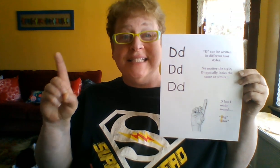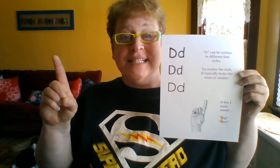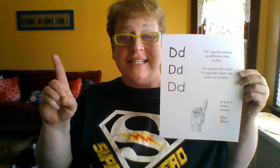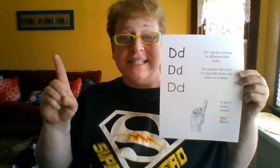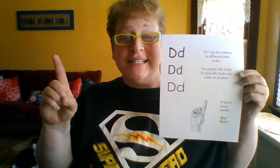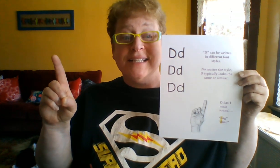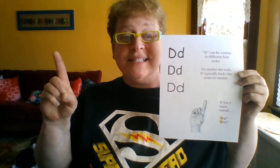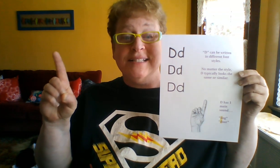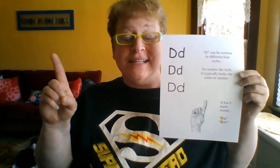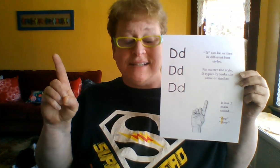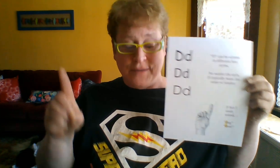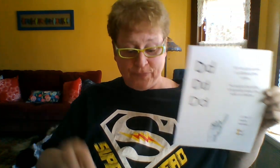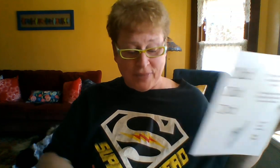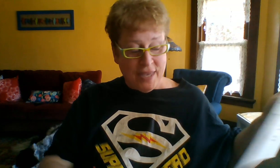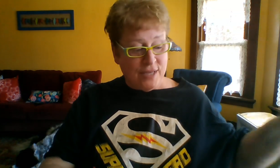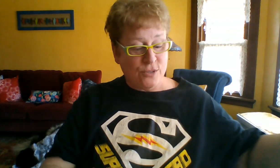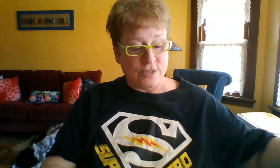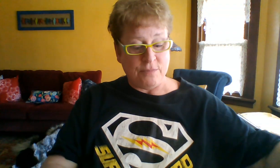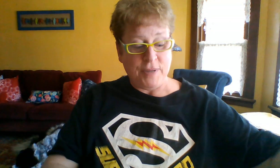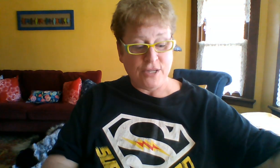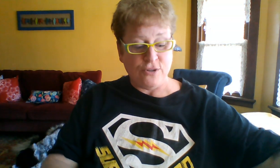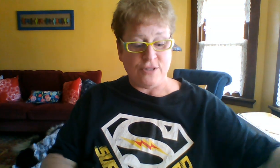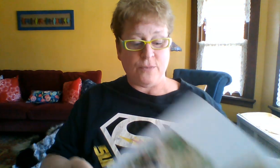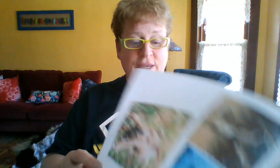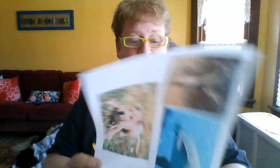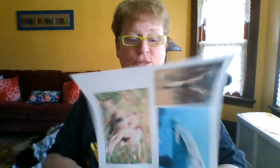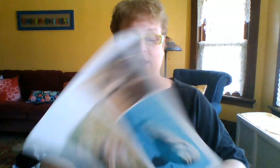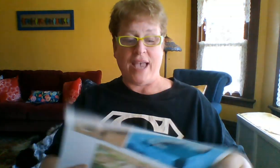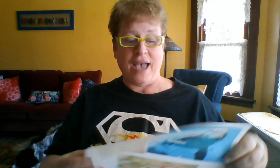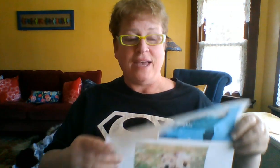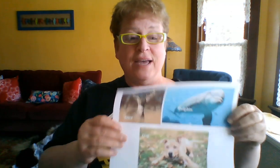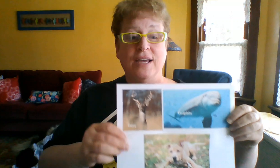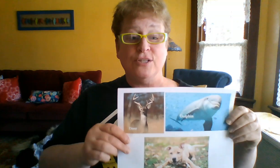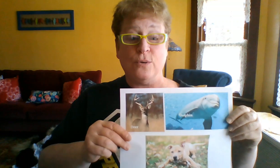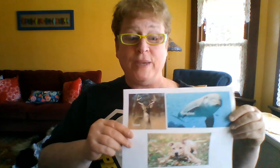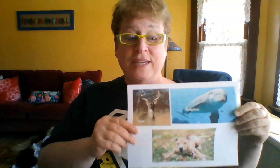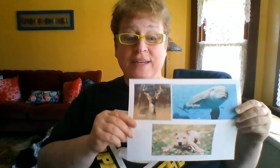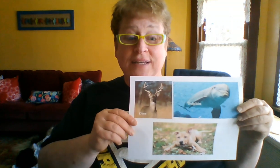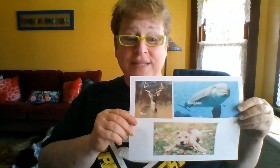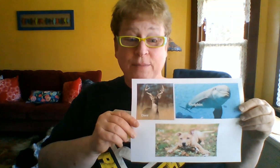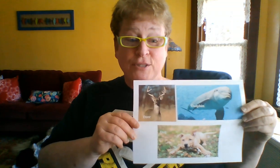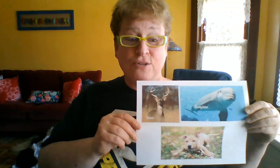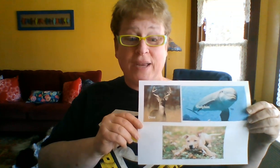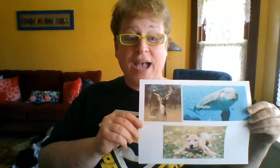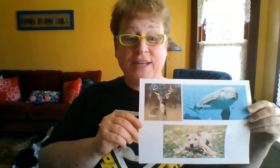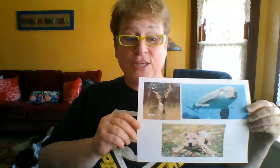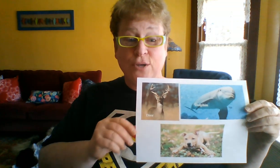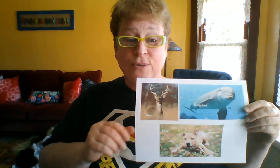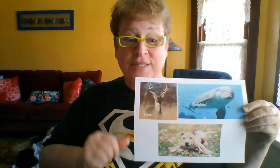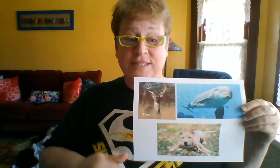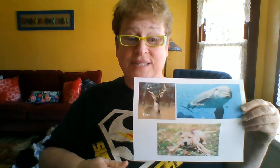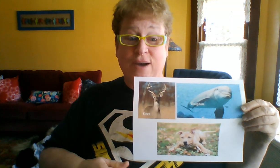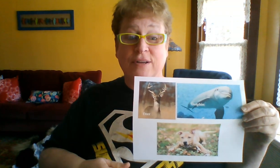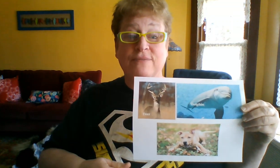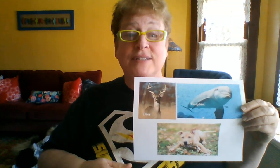D, D. So some pictures that we can look at so we can demonstrate how to use the sound of